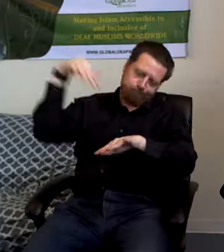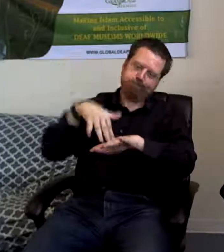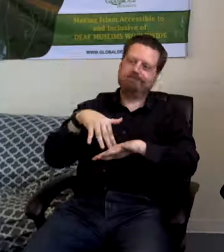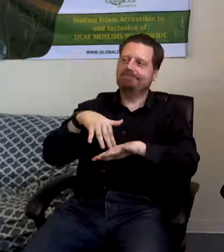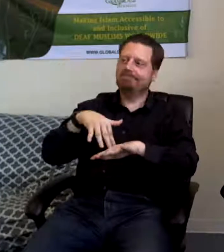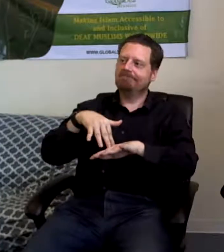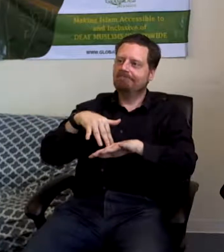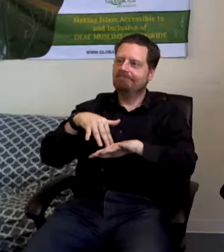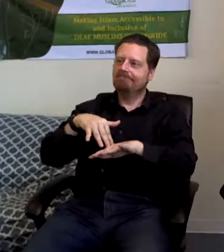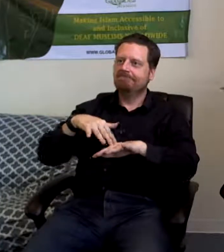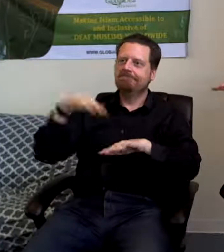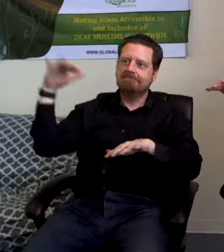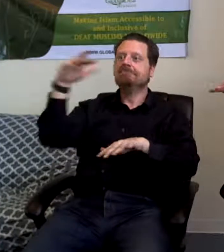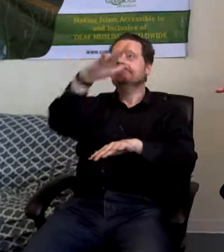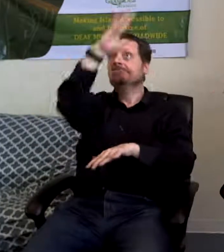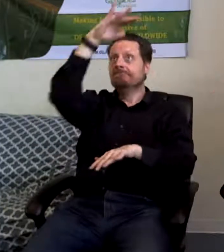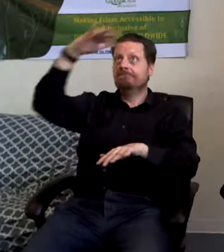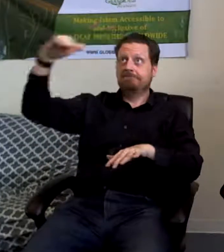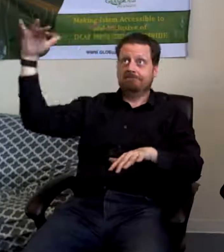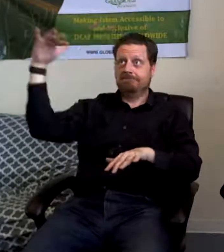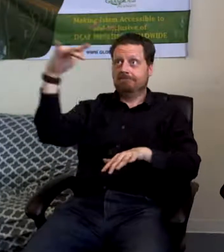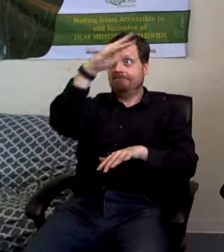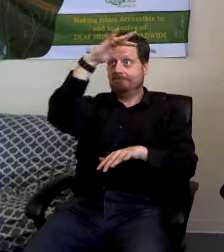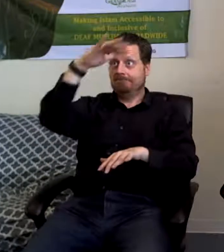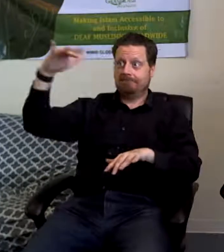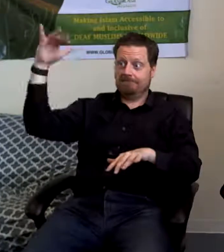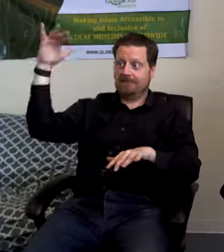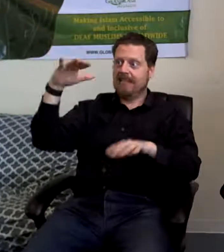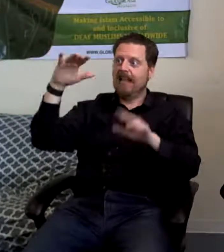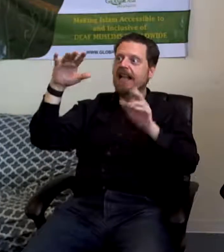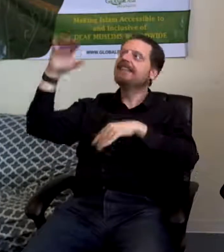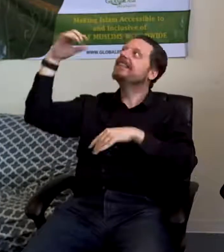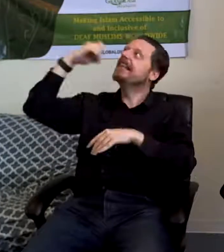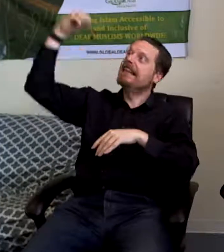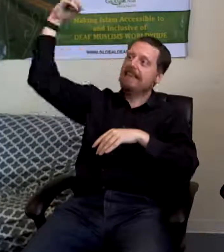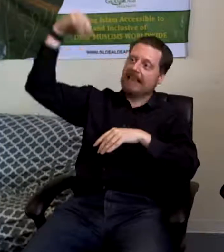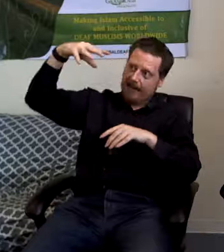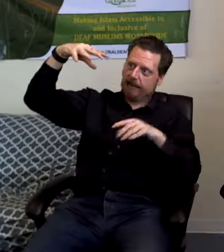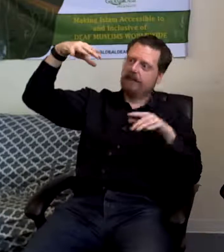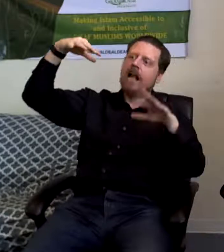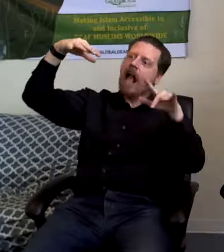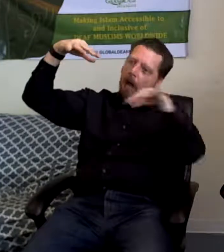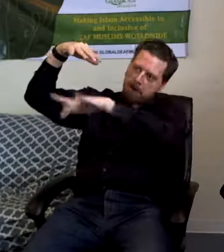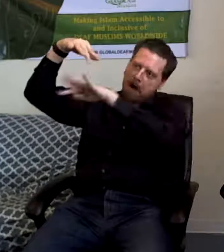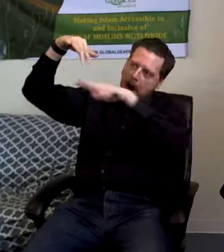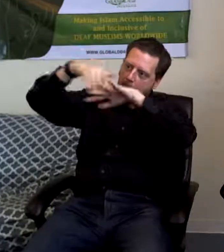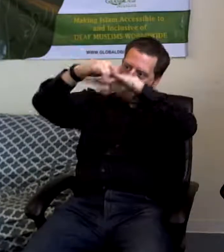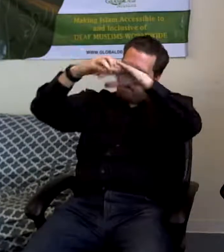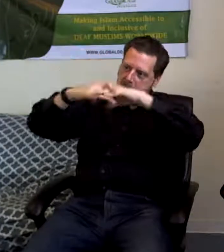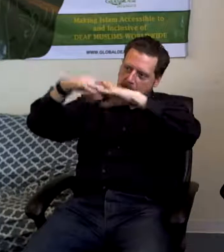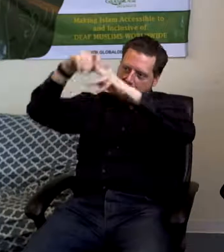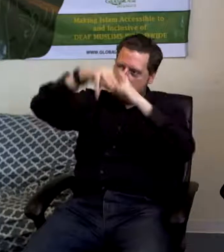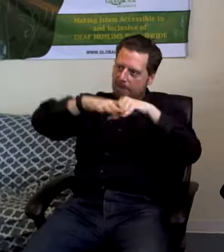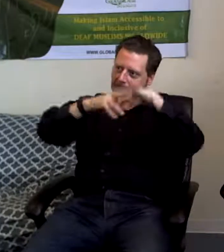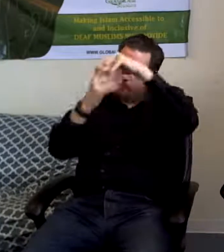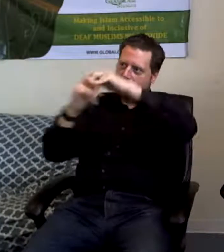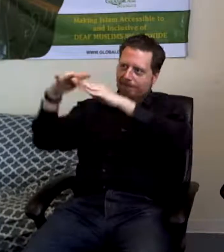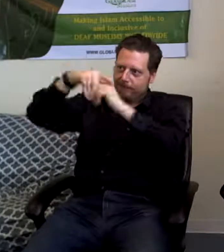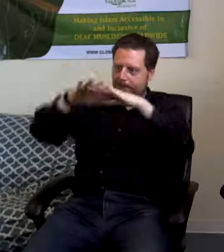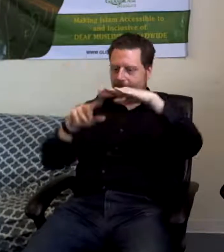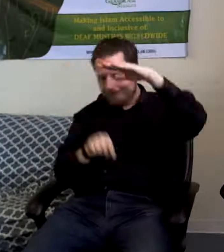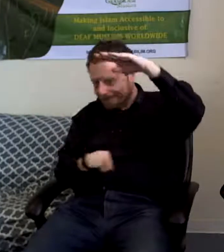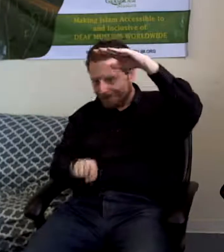the waves are high, that light gets broken, right? The light rays get